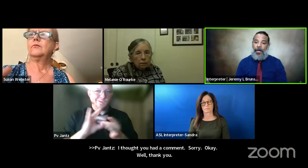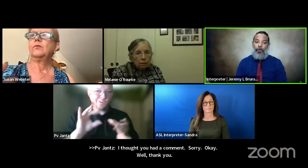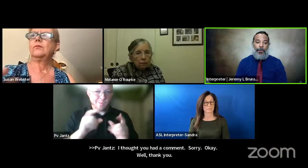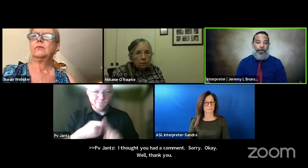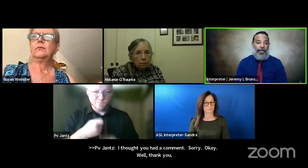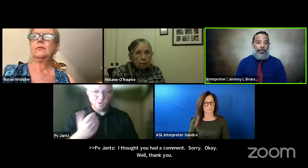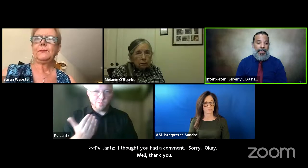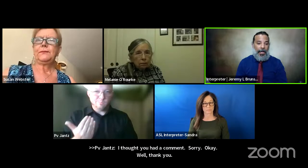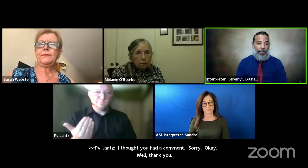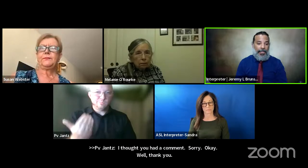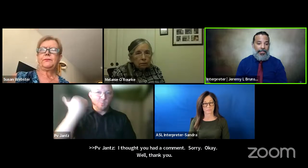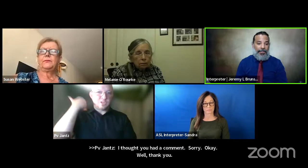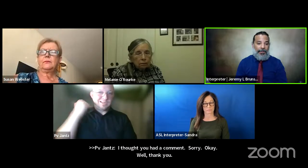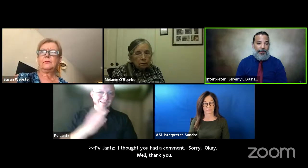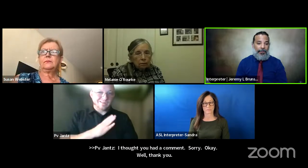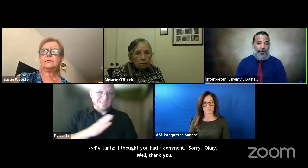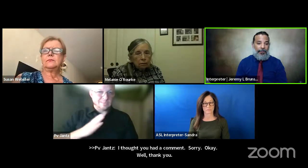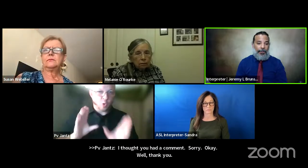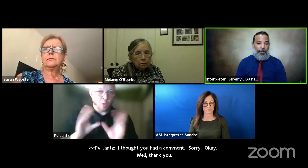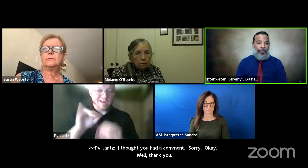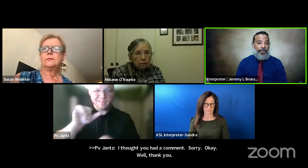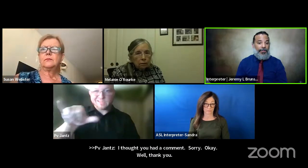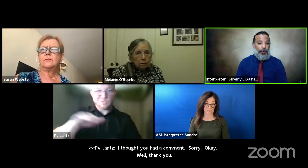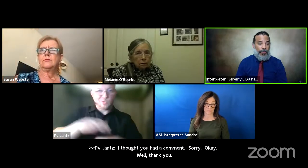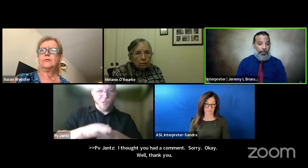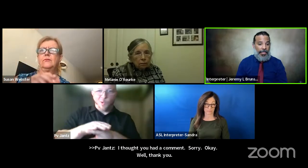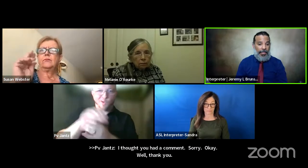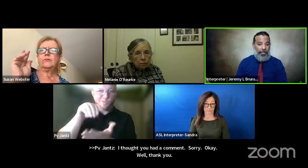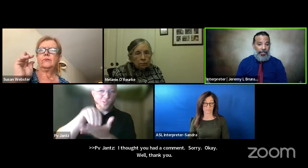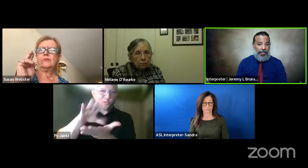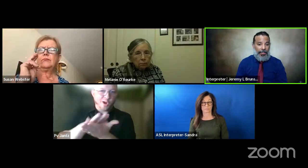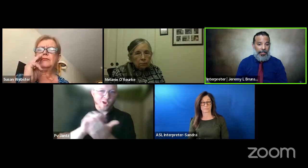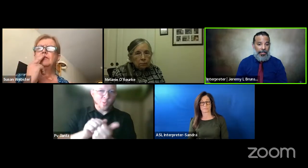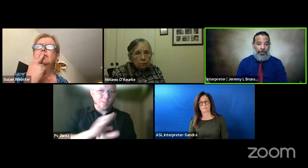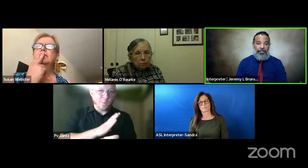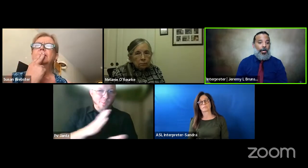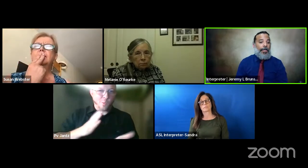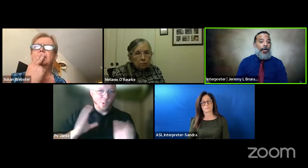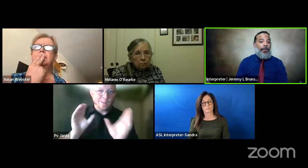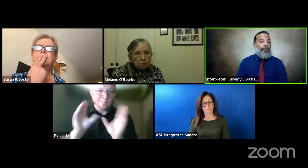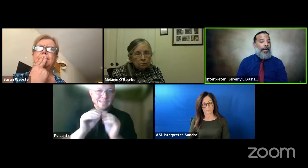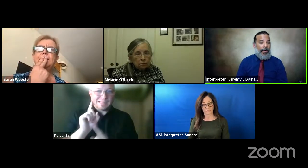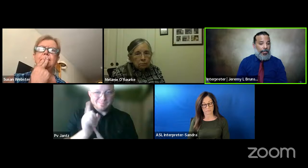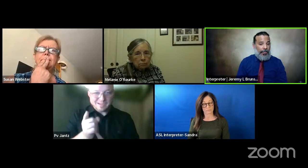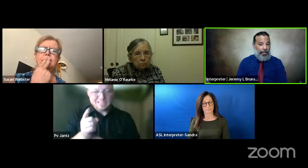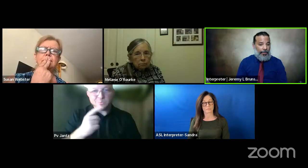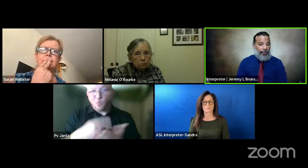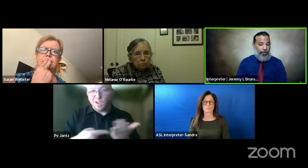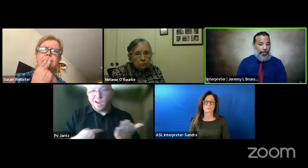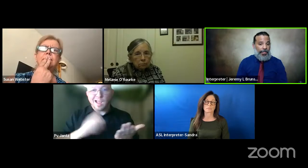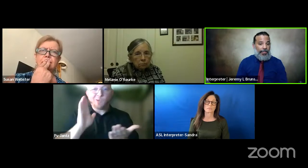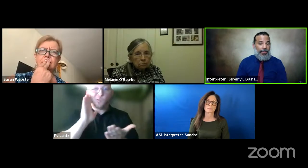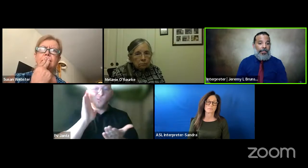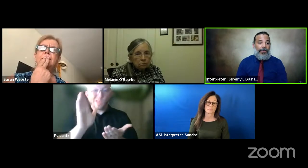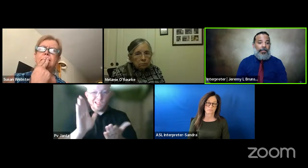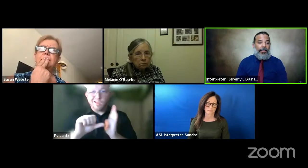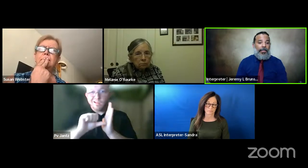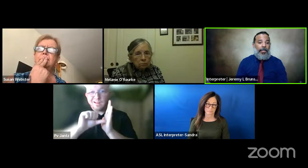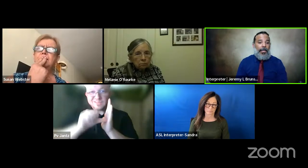So I won't repeat my comments from the previous board meeting. That's already part of the record of the board